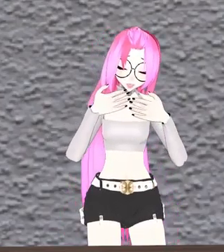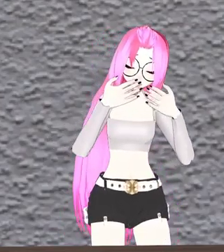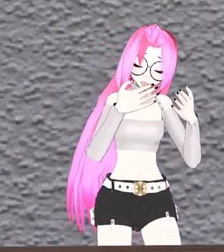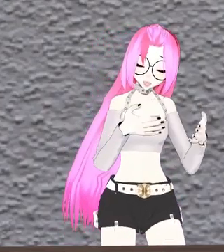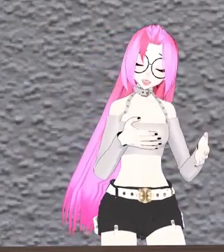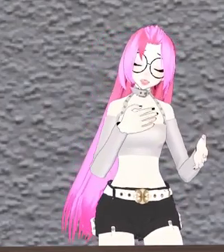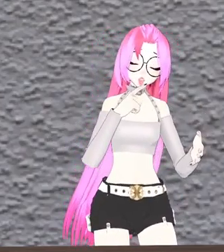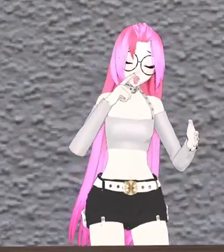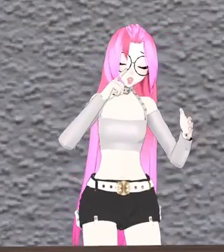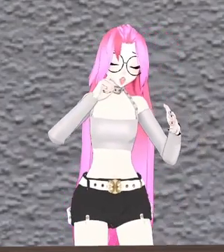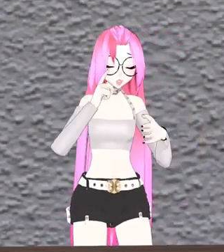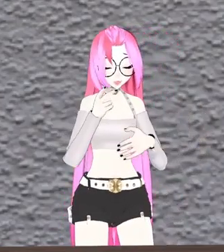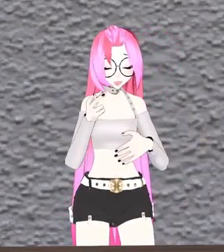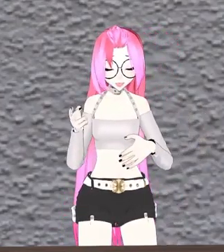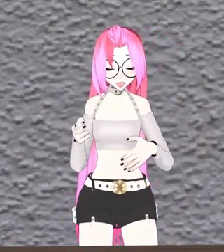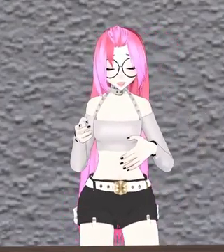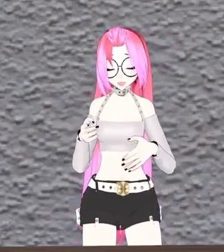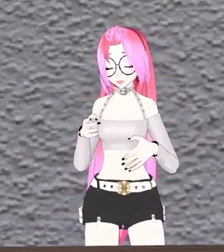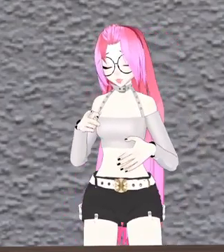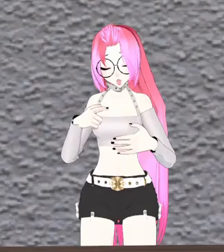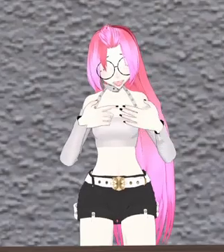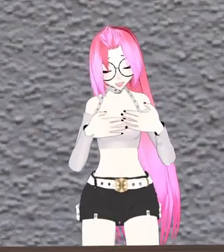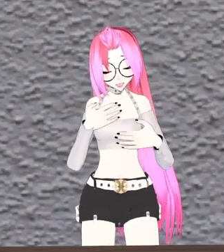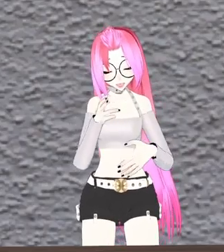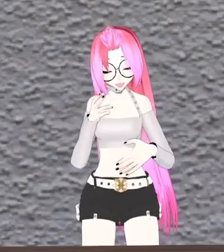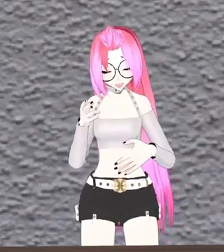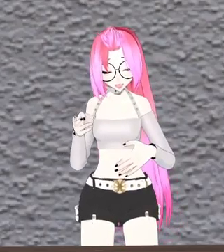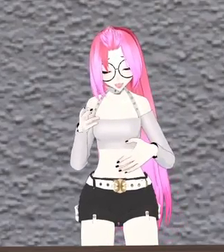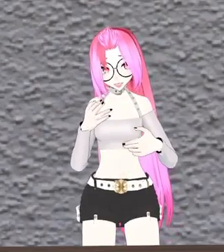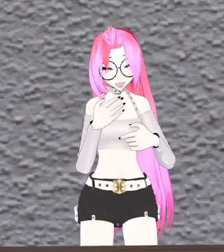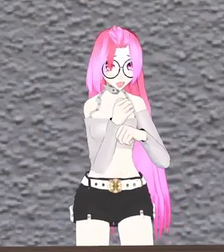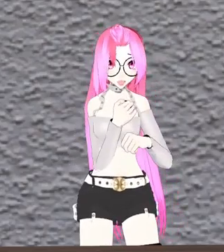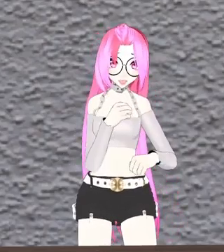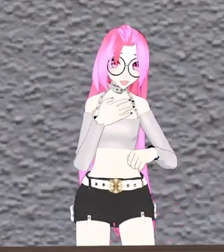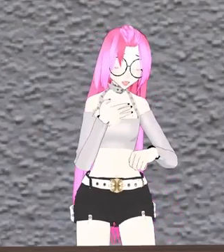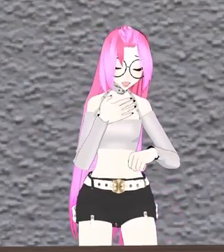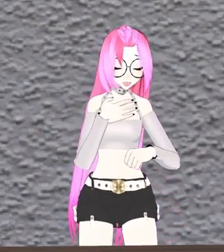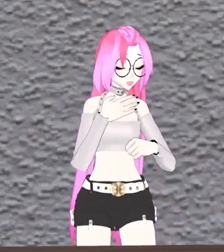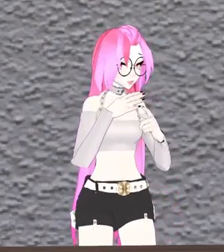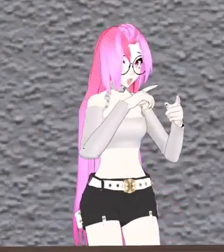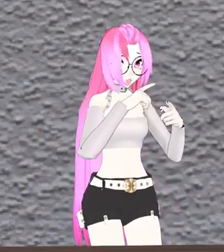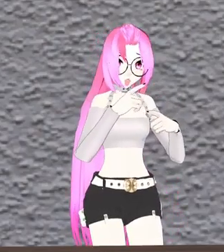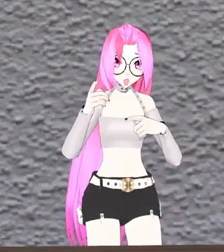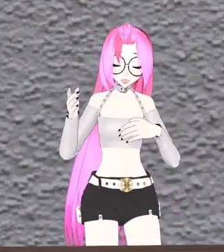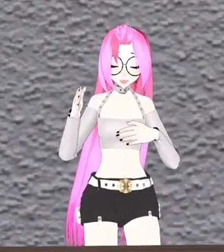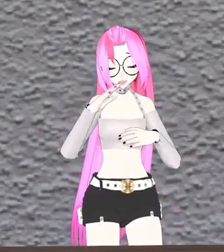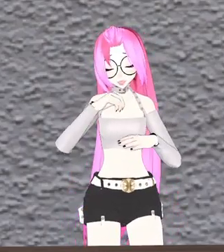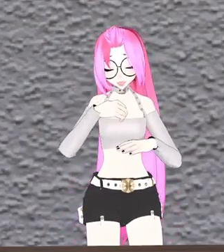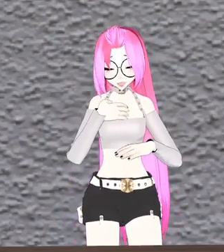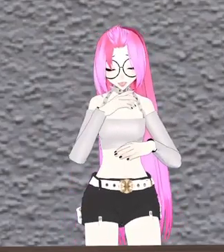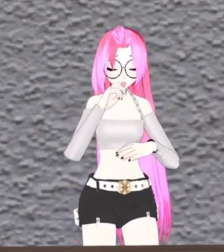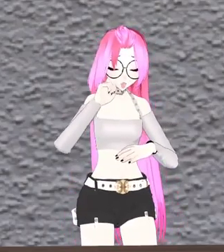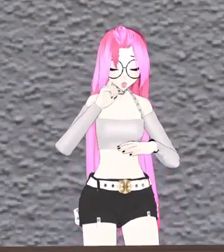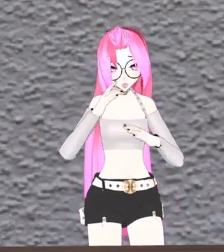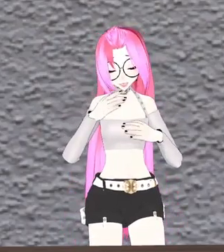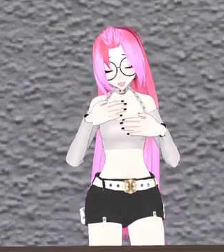you're given a name sign by a deaf or hard of hearing person. So me being a hard of hearing person, I could also make name signs, and I could make a name sign for myself,